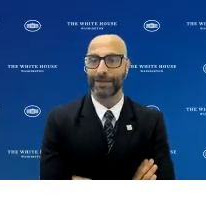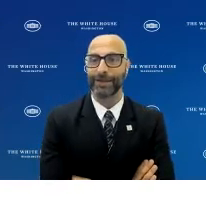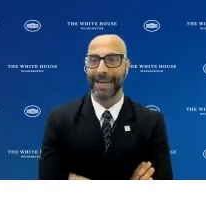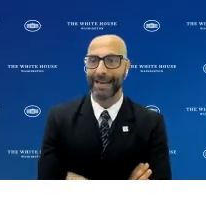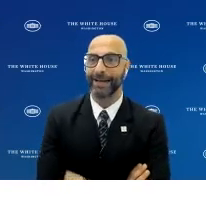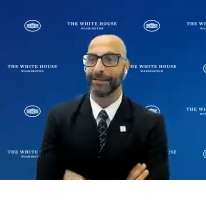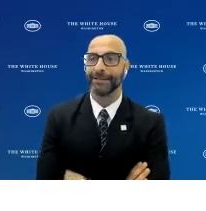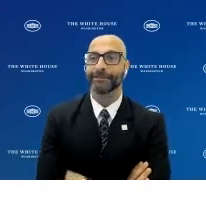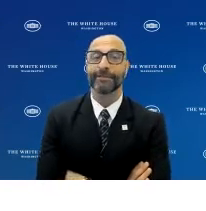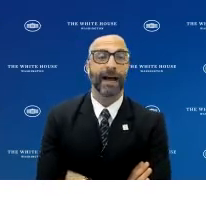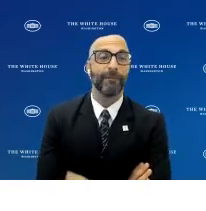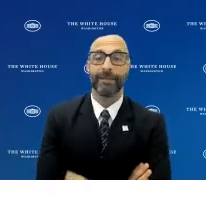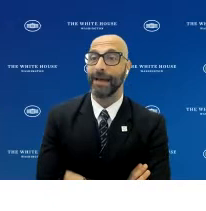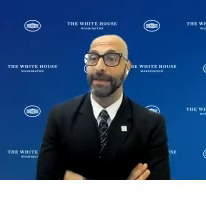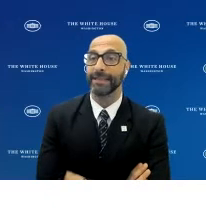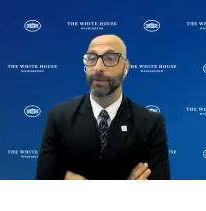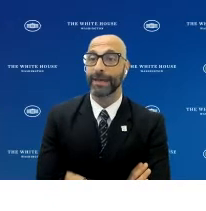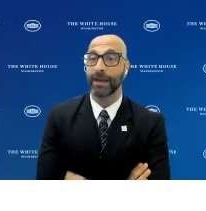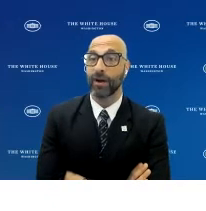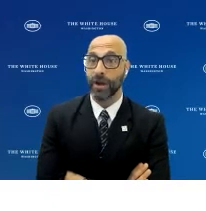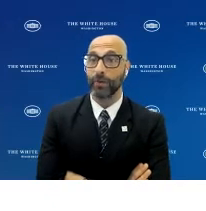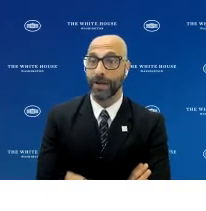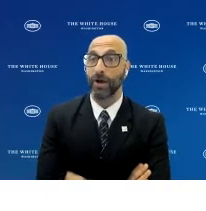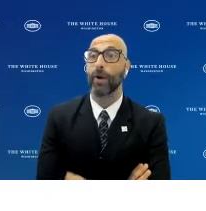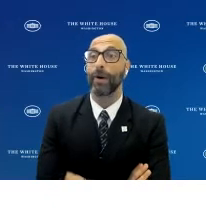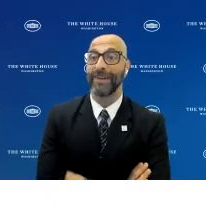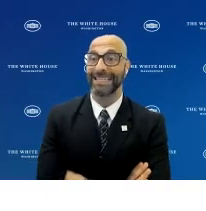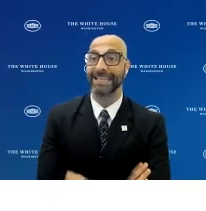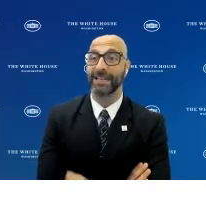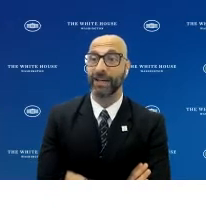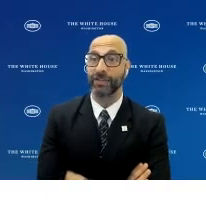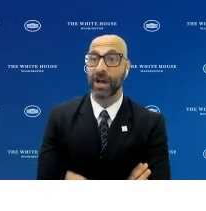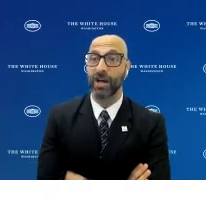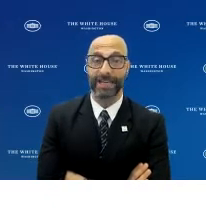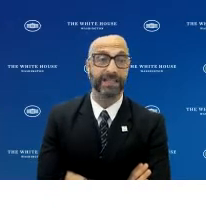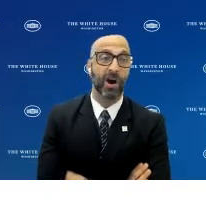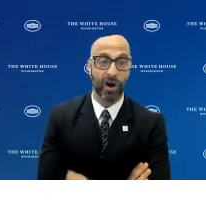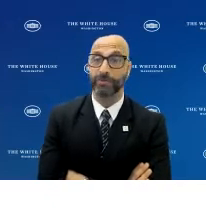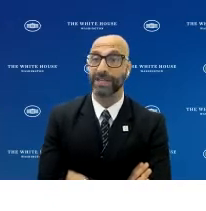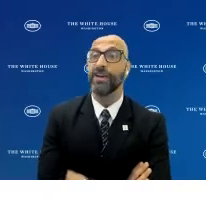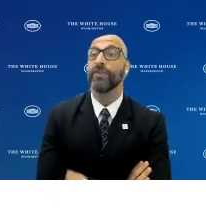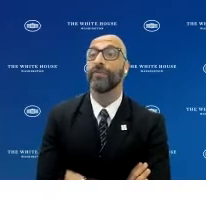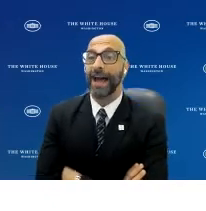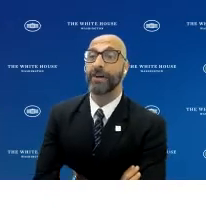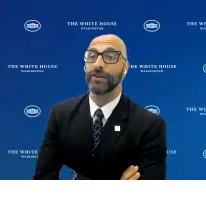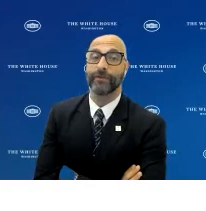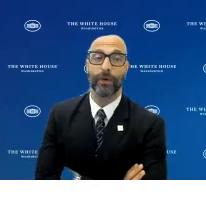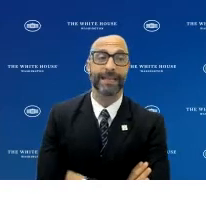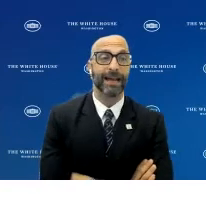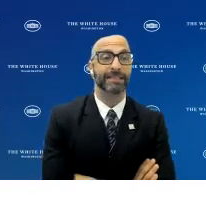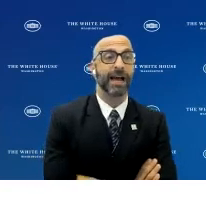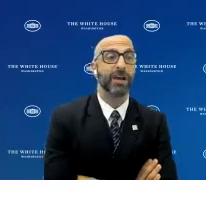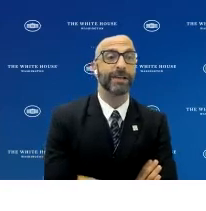vaccine administration data. That means that we know what vaccines have actually gone into arms.